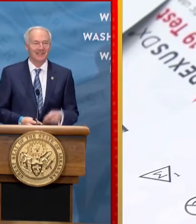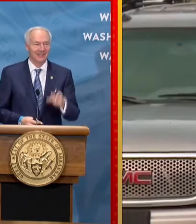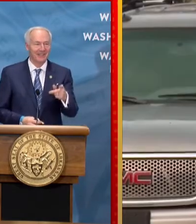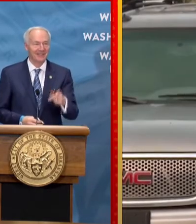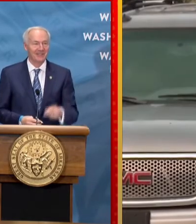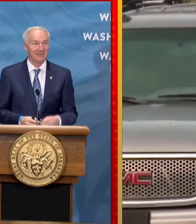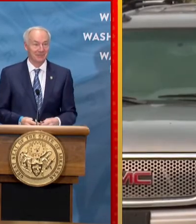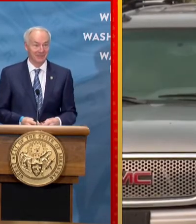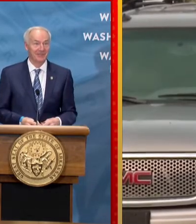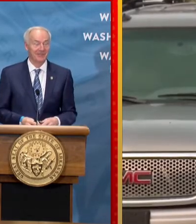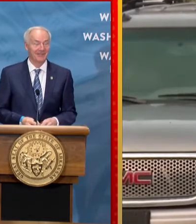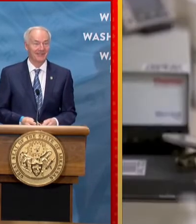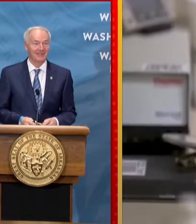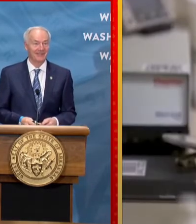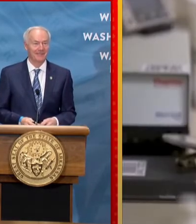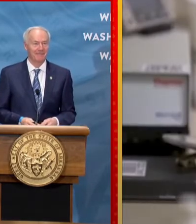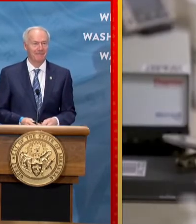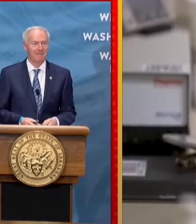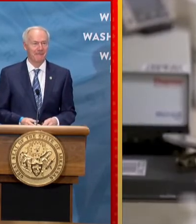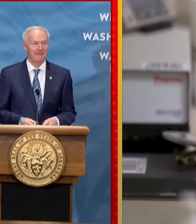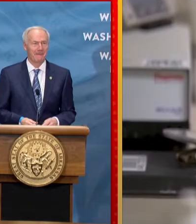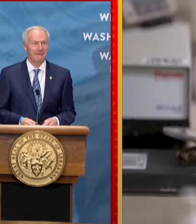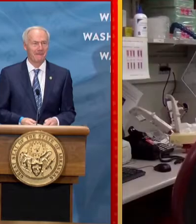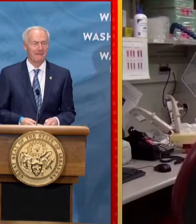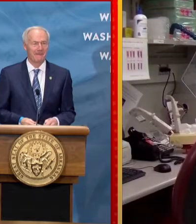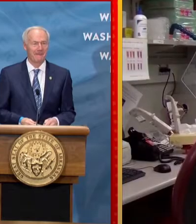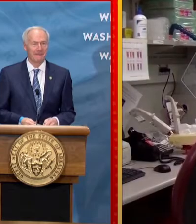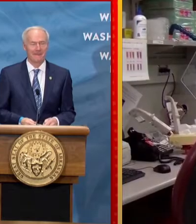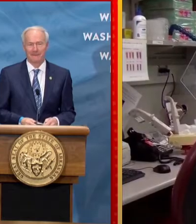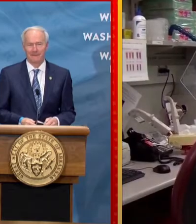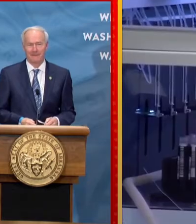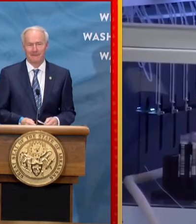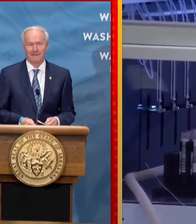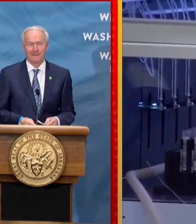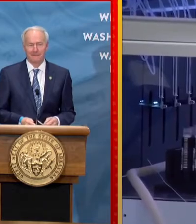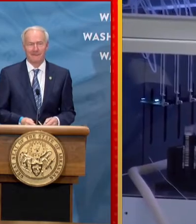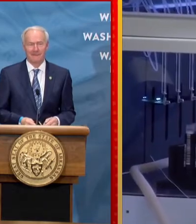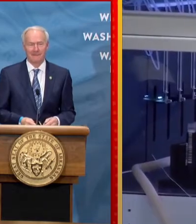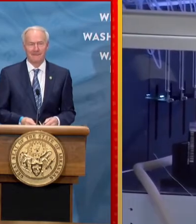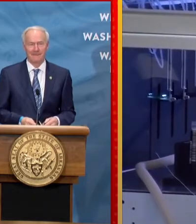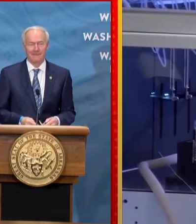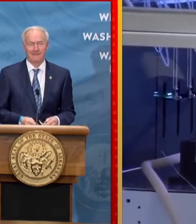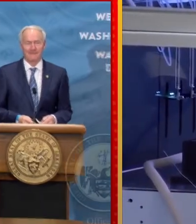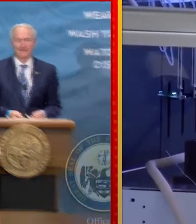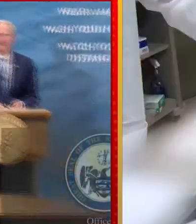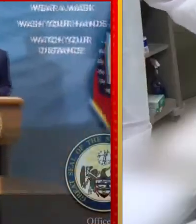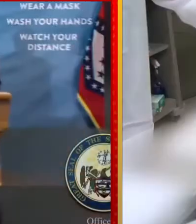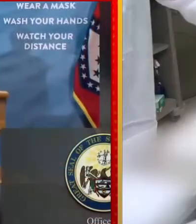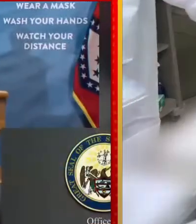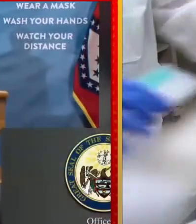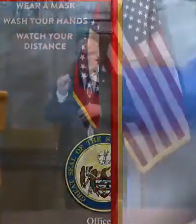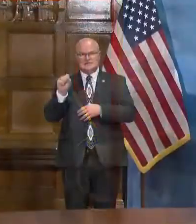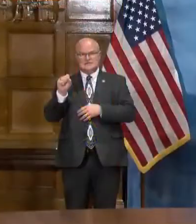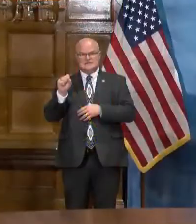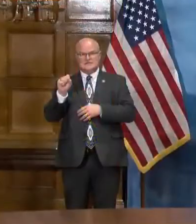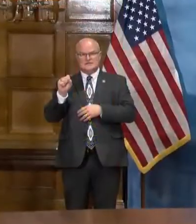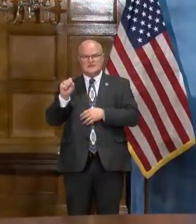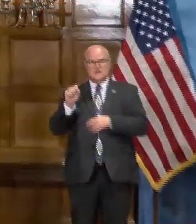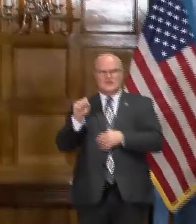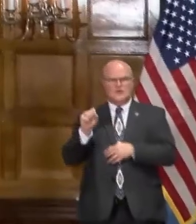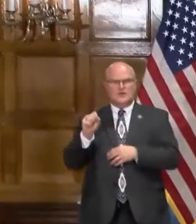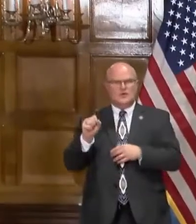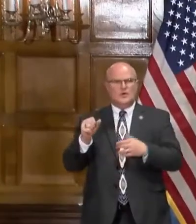Good. Anything else to the table? You good? You're talking about the CDC guidance on second doses. Do you know anything about